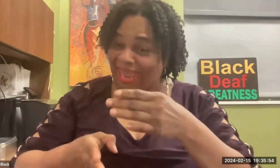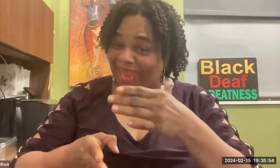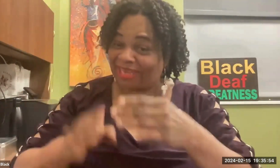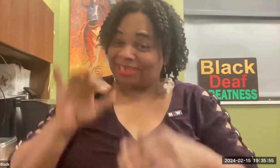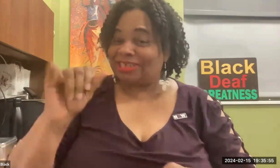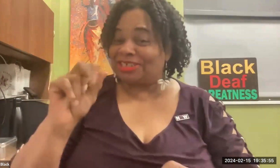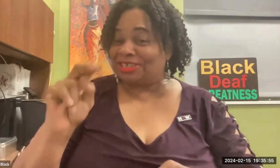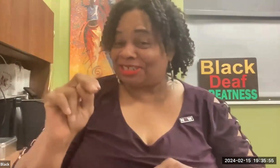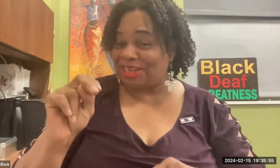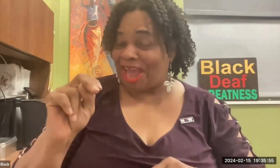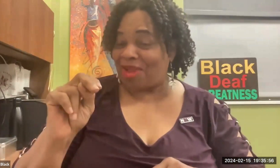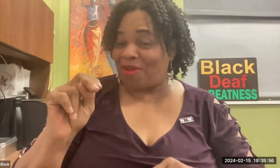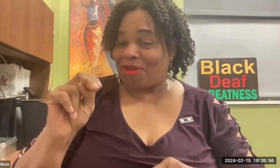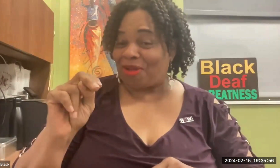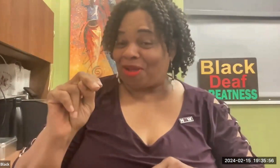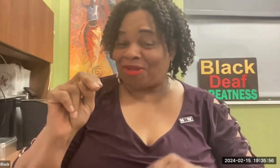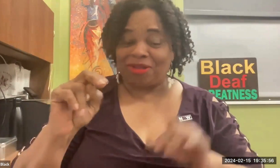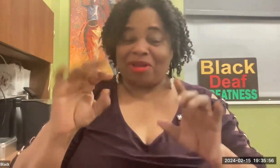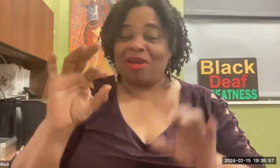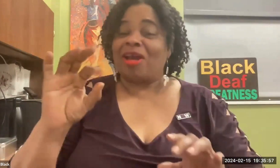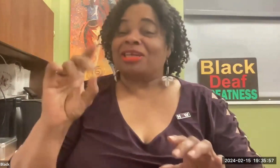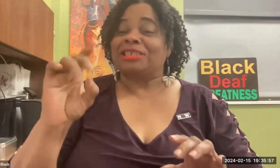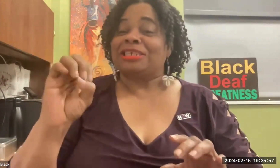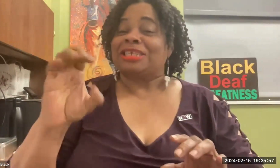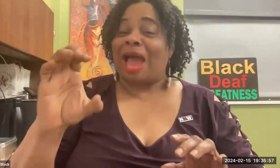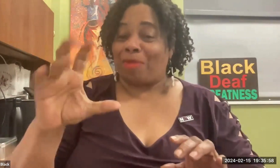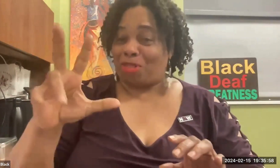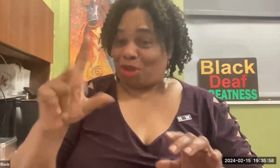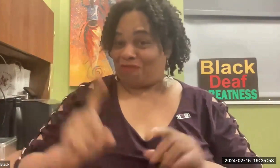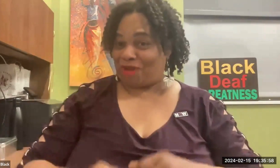Really, it starts January 1st.